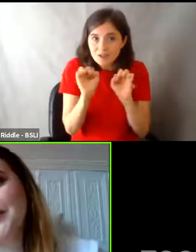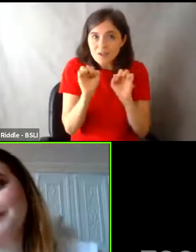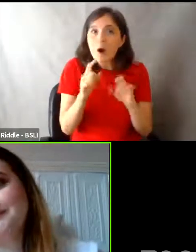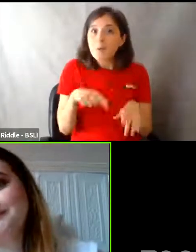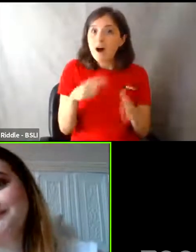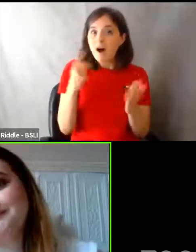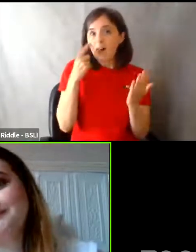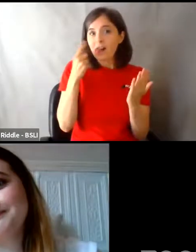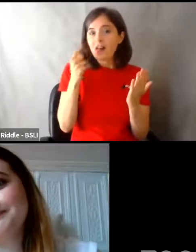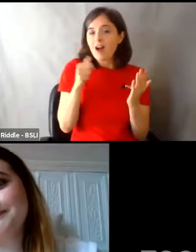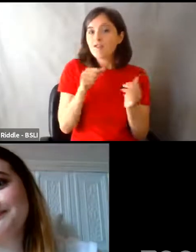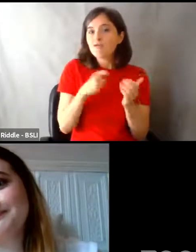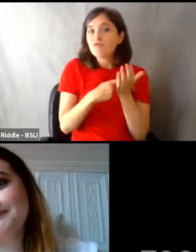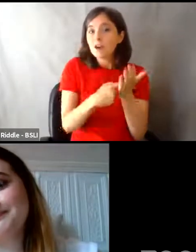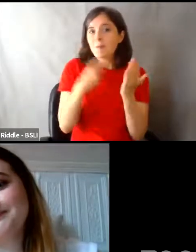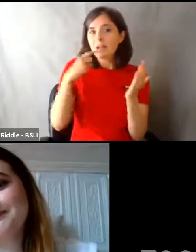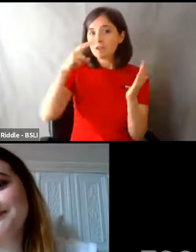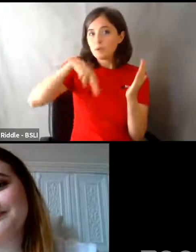looking out for them.